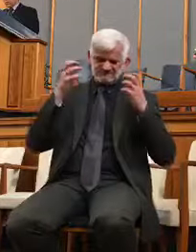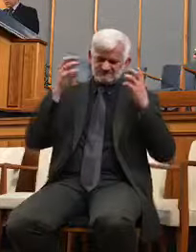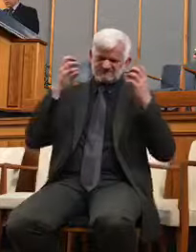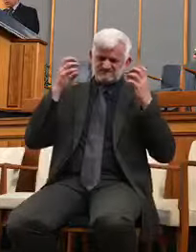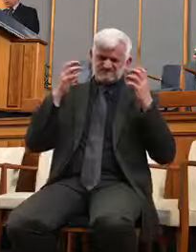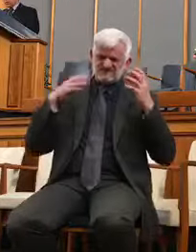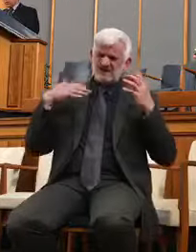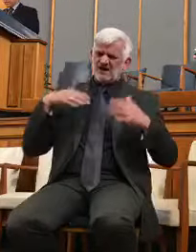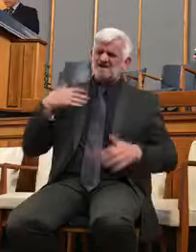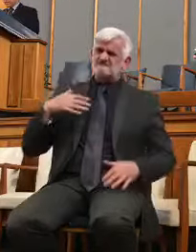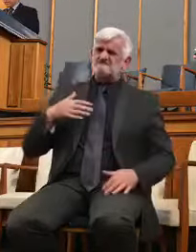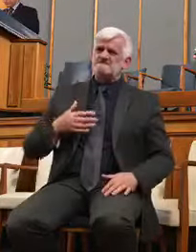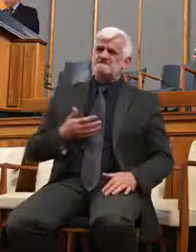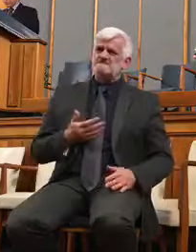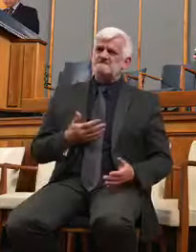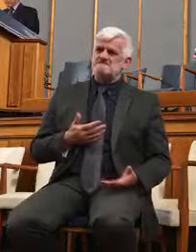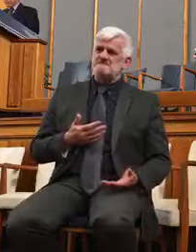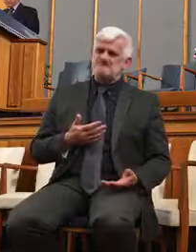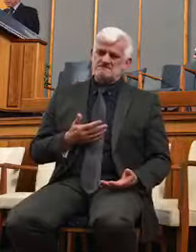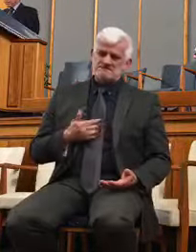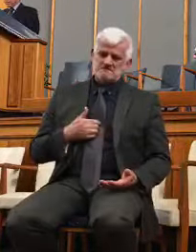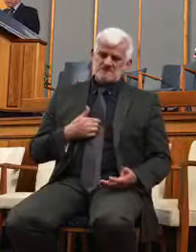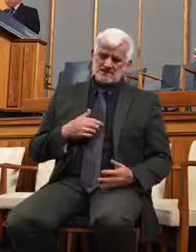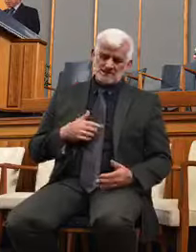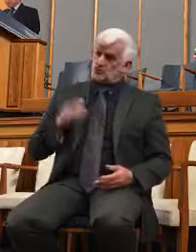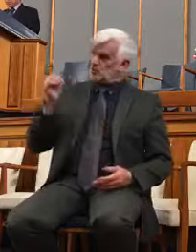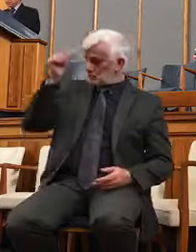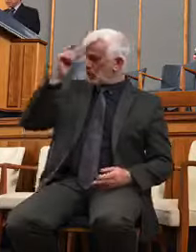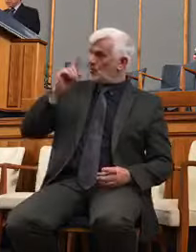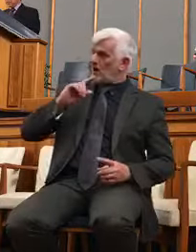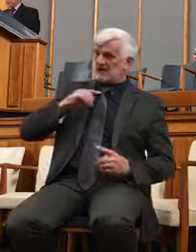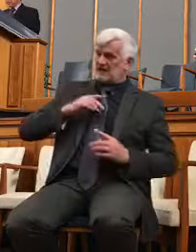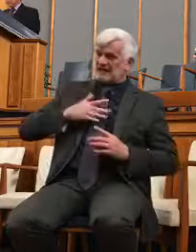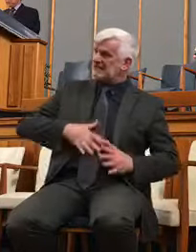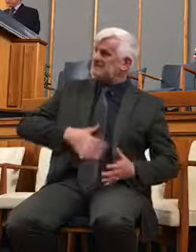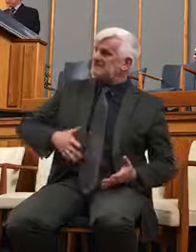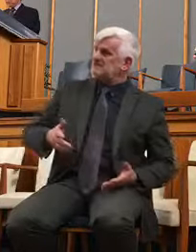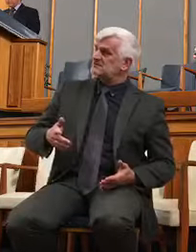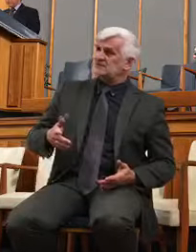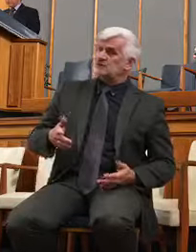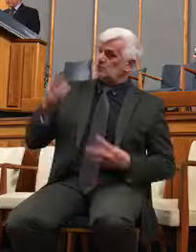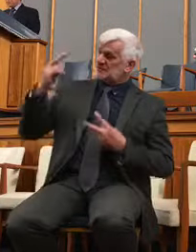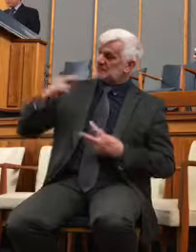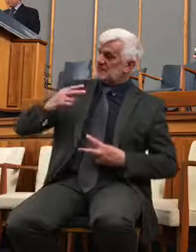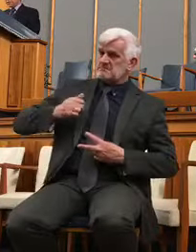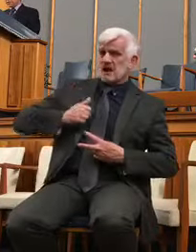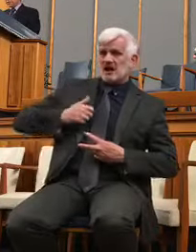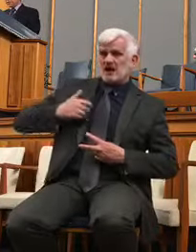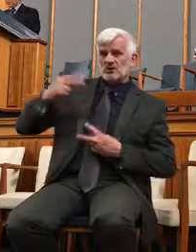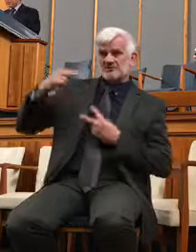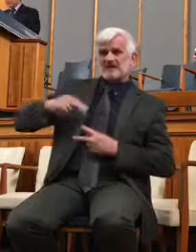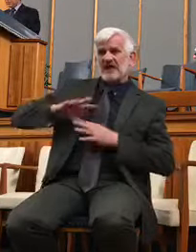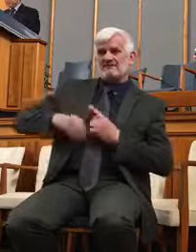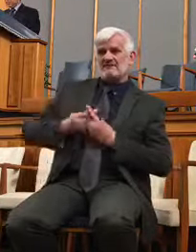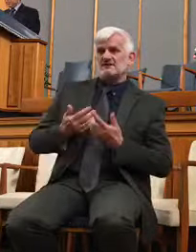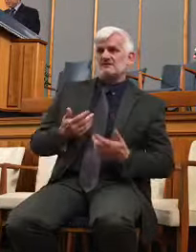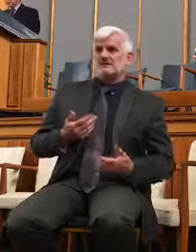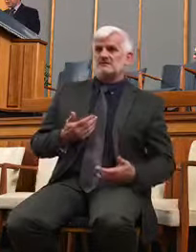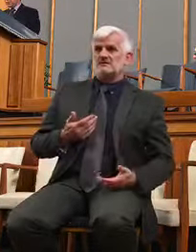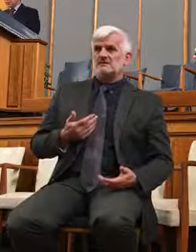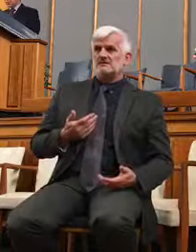all my desire is before thee, and my groaning is not hid from thee. My heart panted,